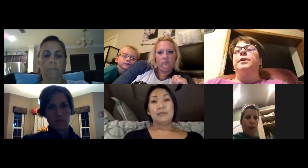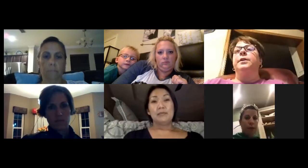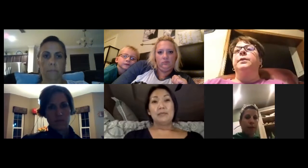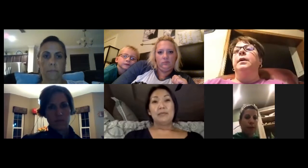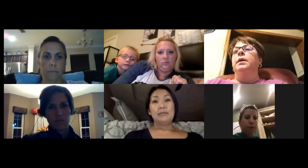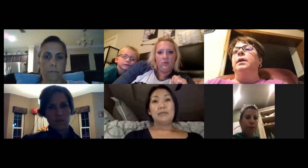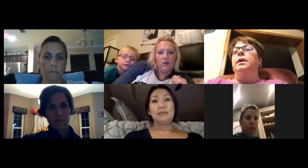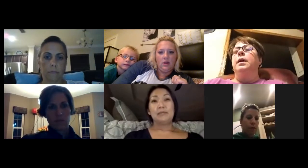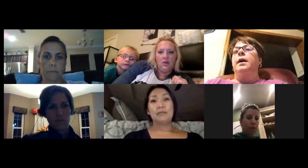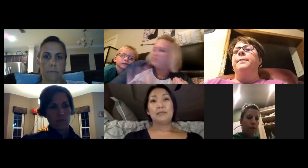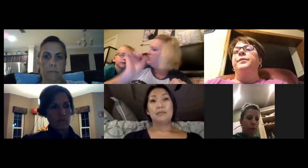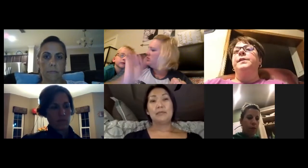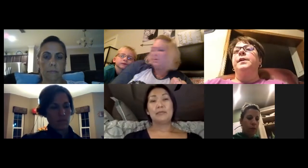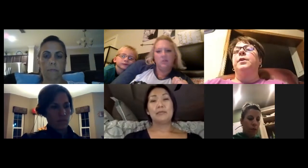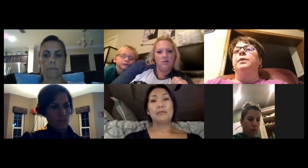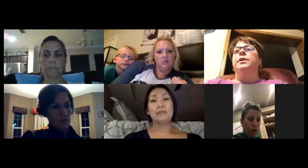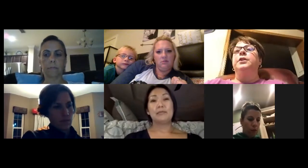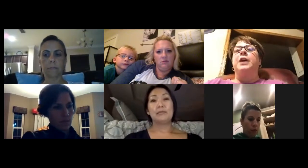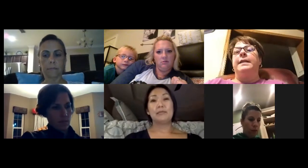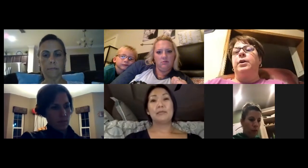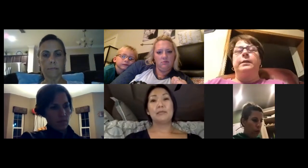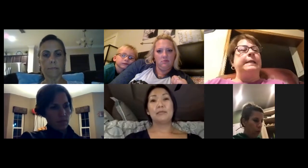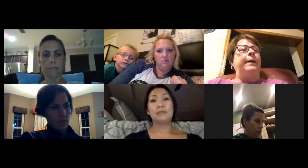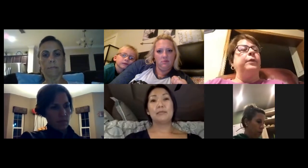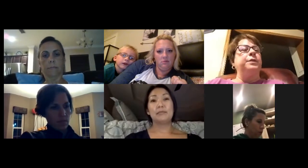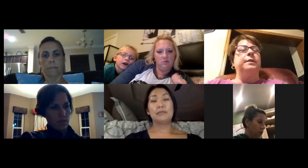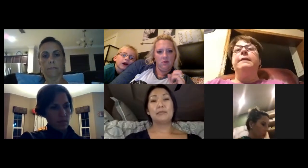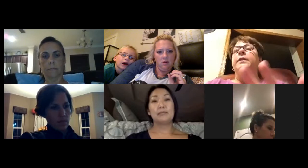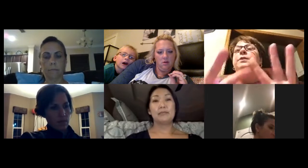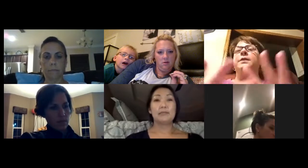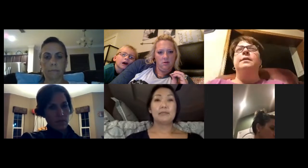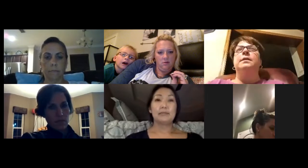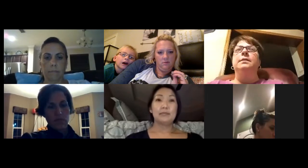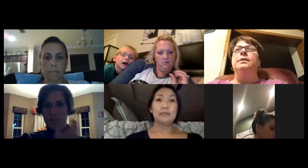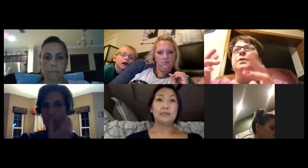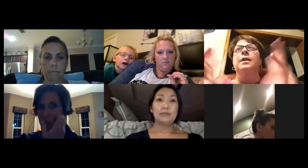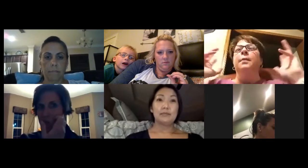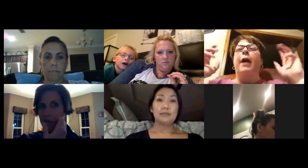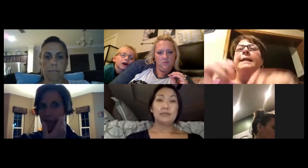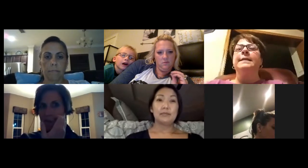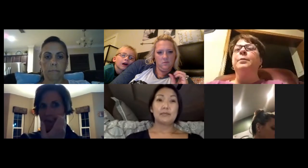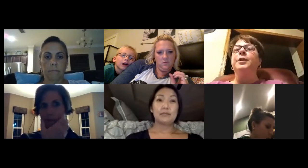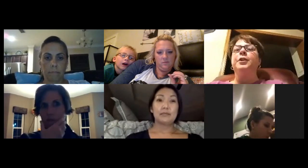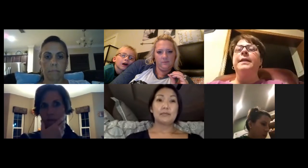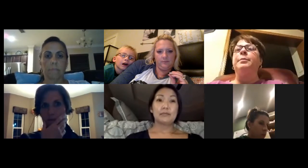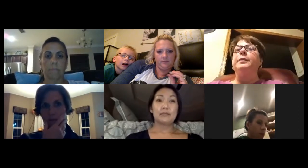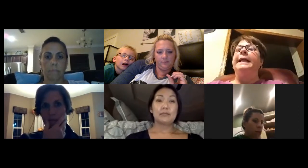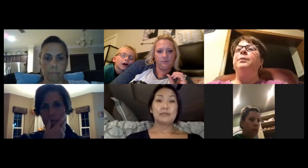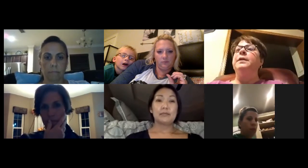too. So you could jot down those sentences and just practice them when you're on the plane with each